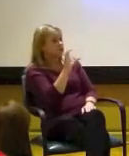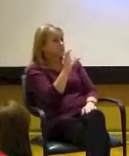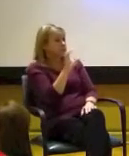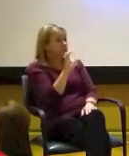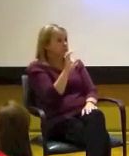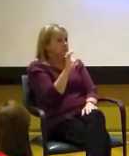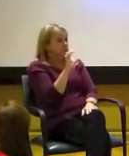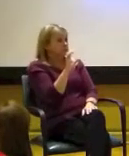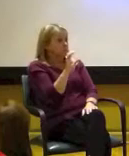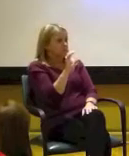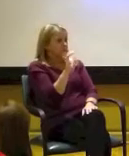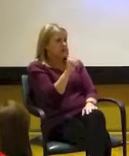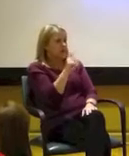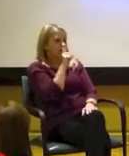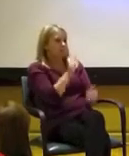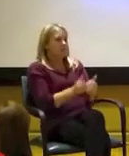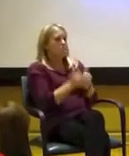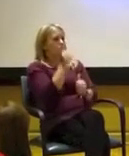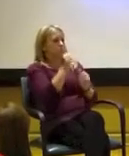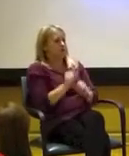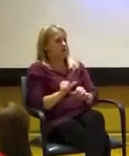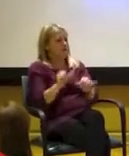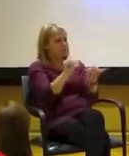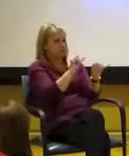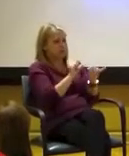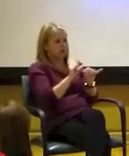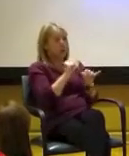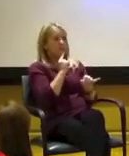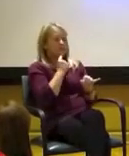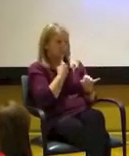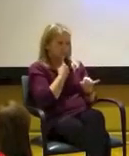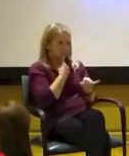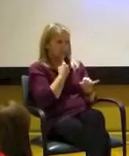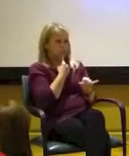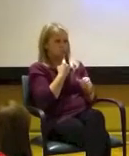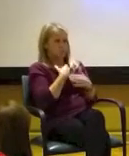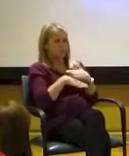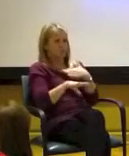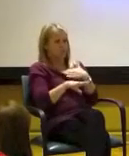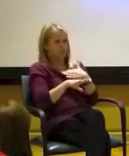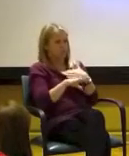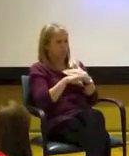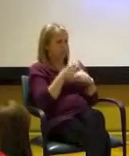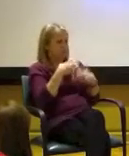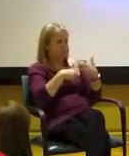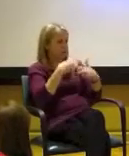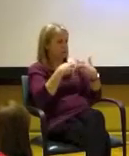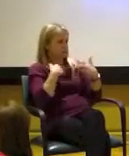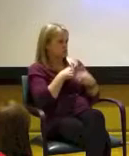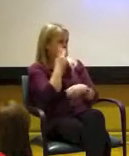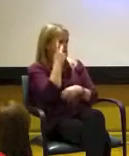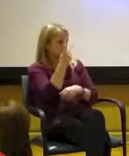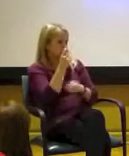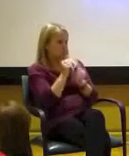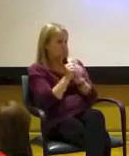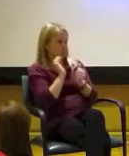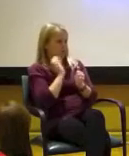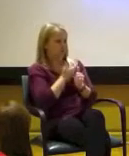Myelomeningocele is considered the most common serious birth defects that we see in